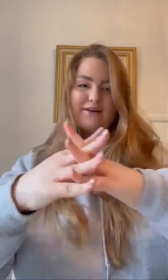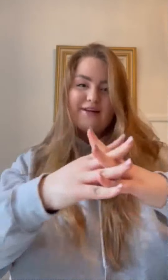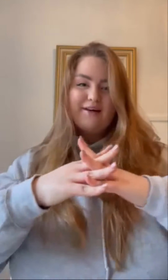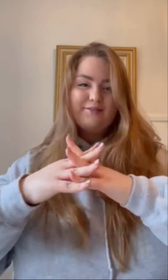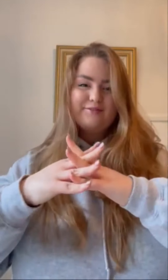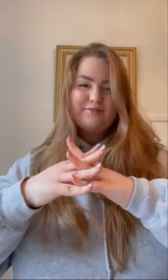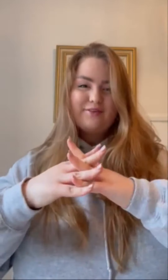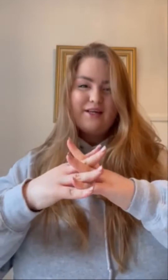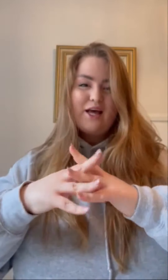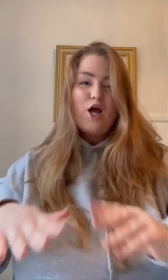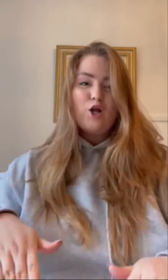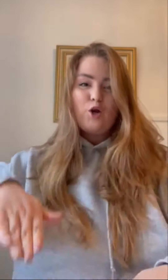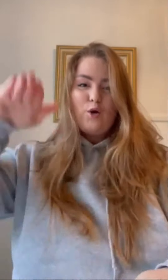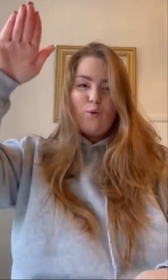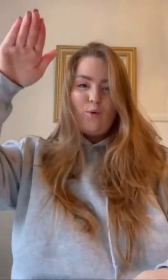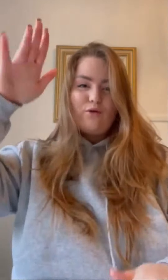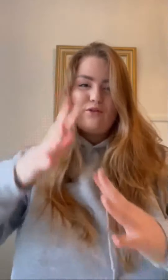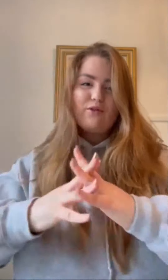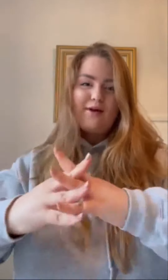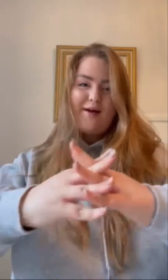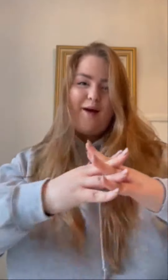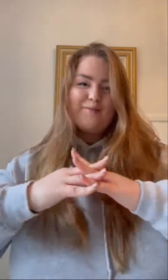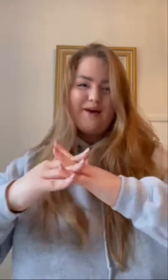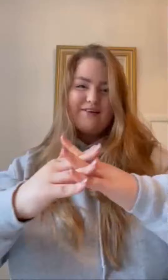America, North America,